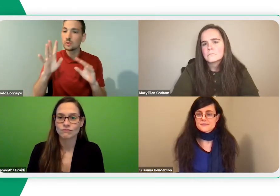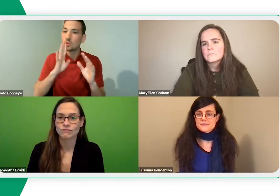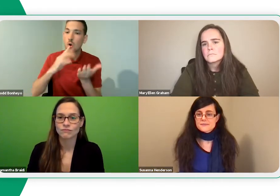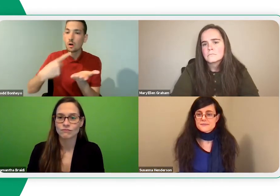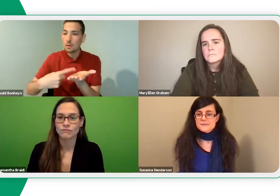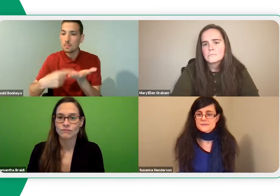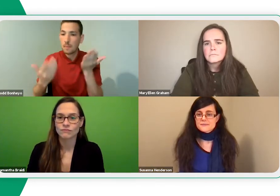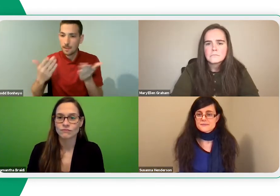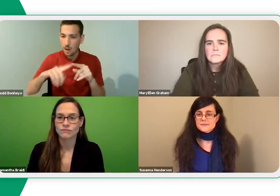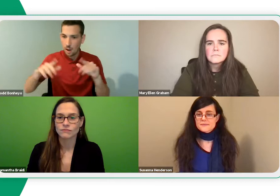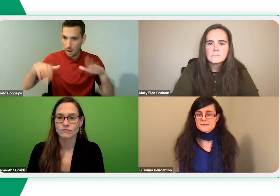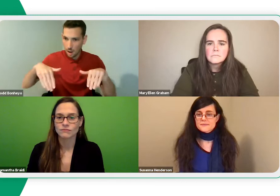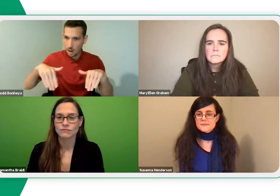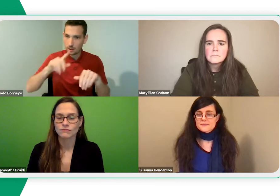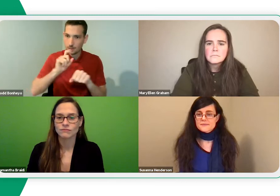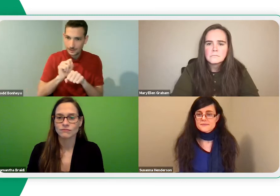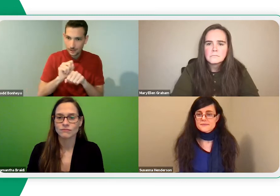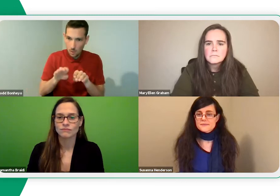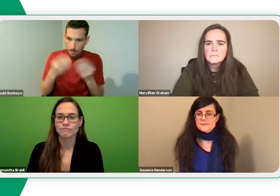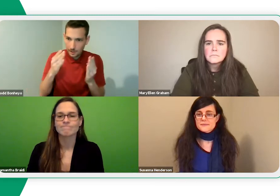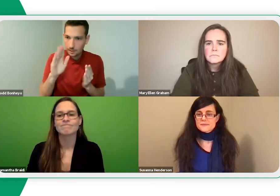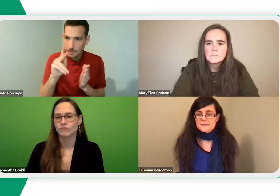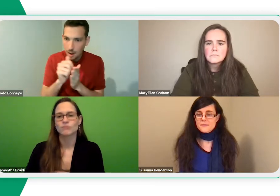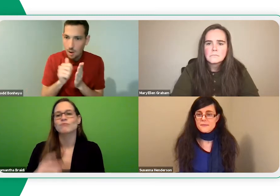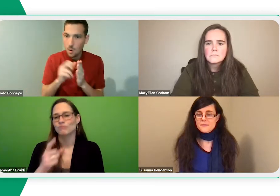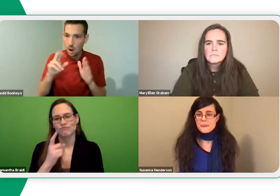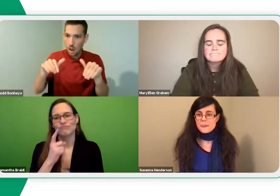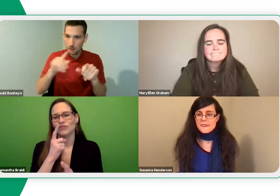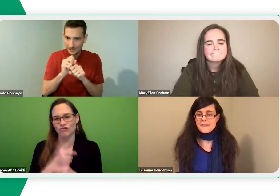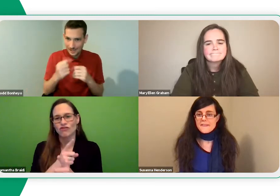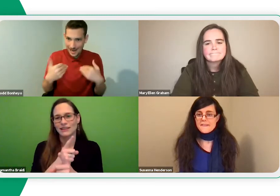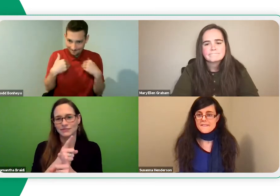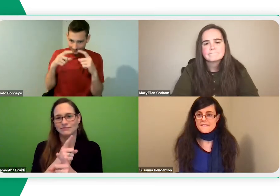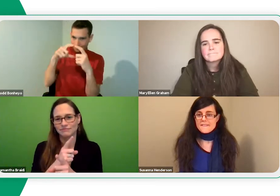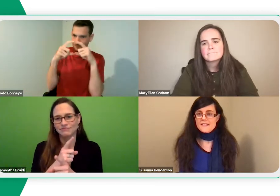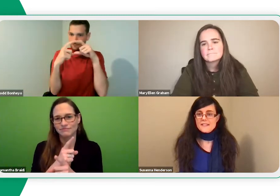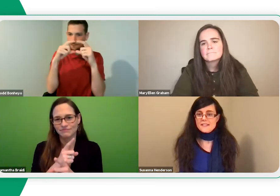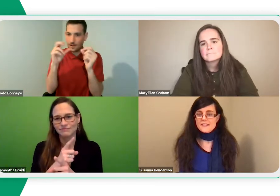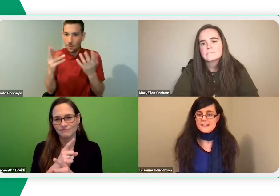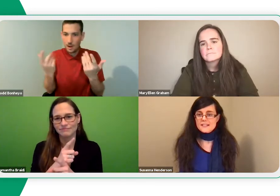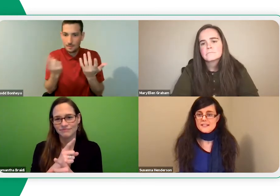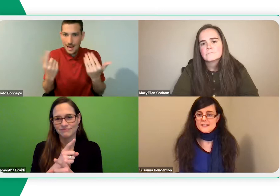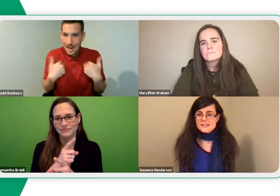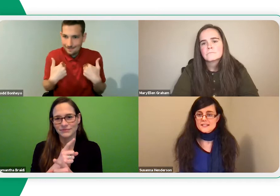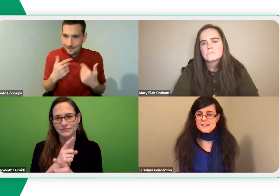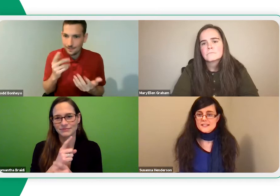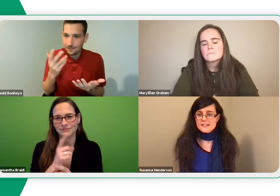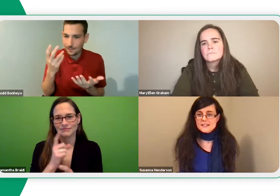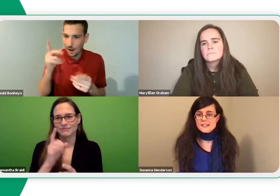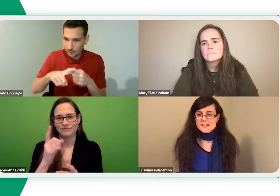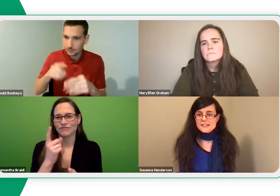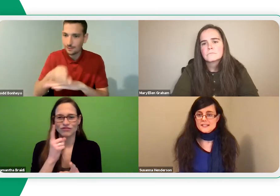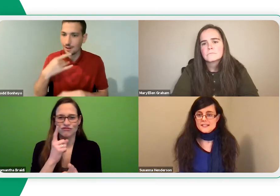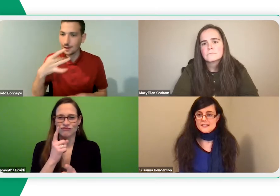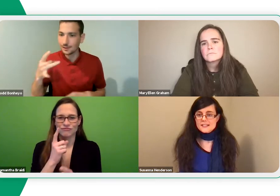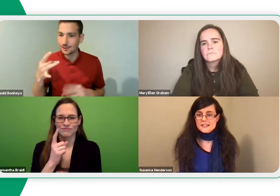Also, they don't have any real life experience. Maybe people have talked about it around them, but they've never actually opened a bank account, had a credit